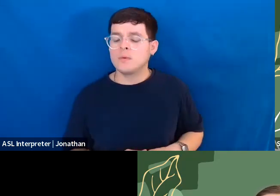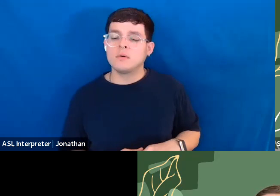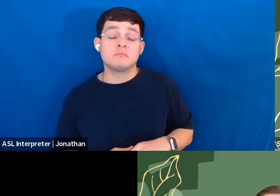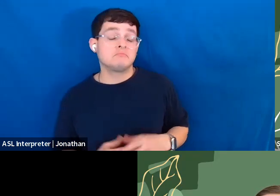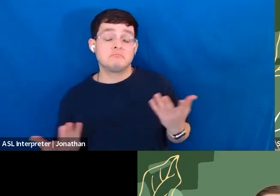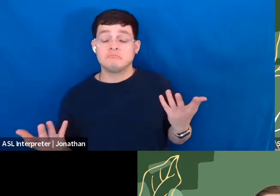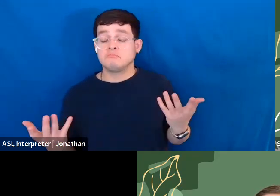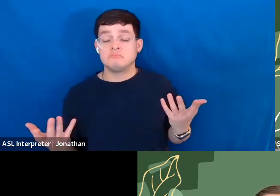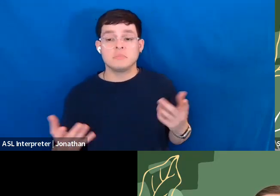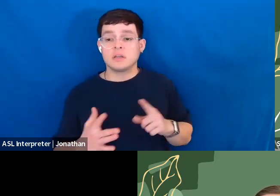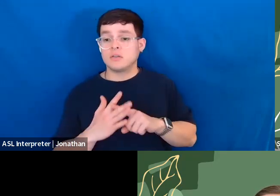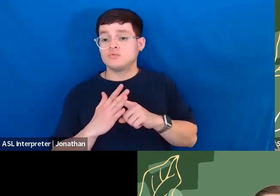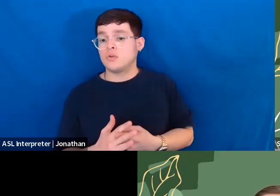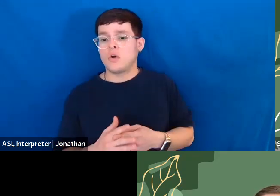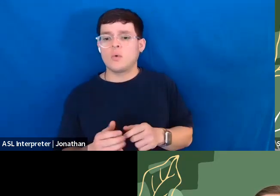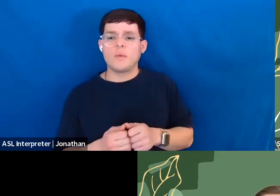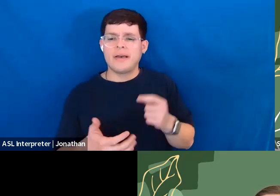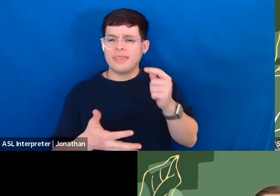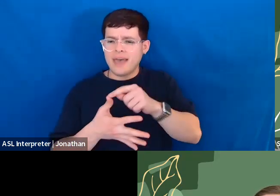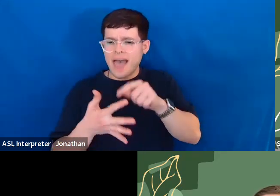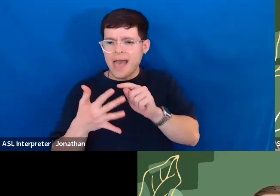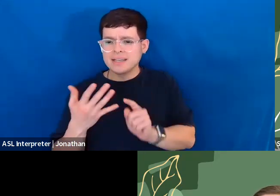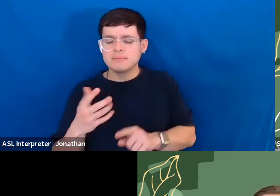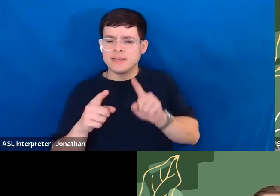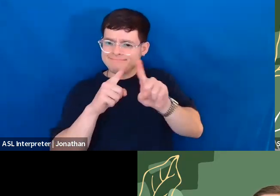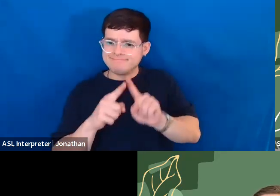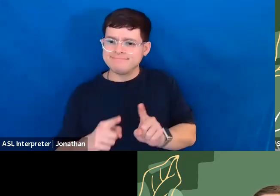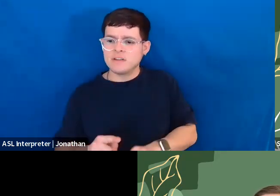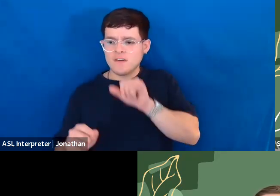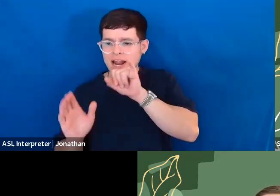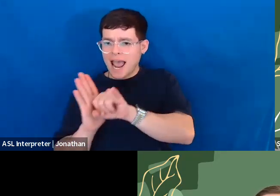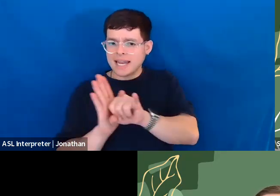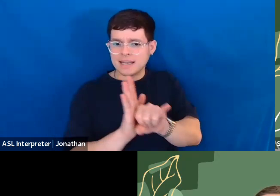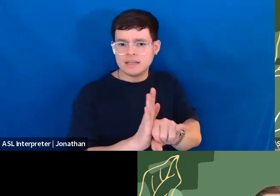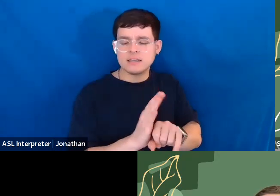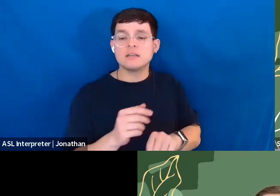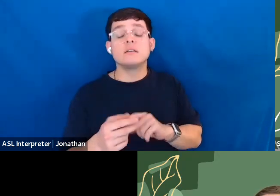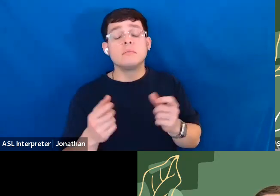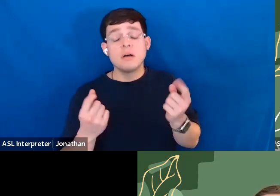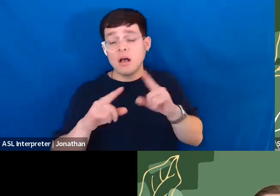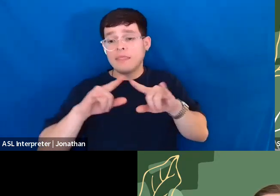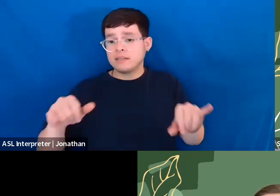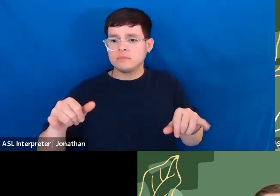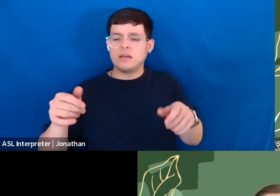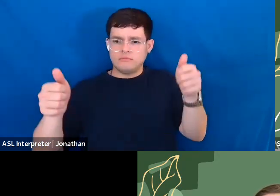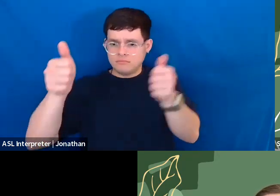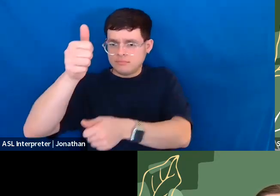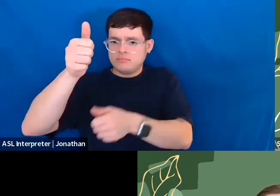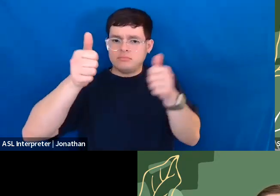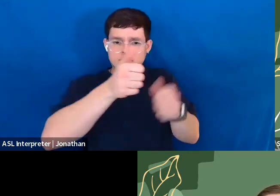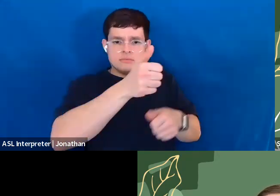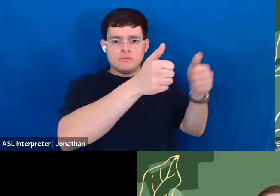with aspects of different identity, but then there are also different subfields within